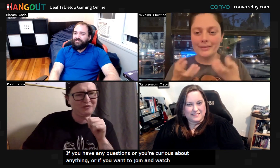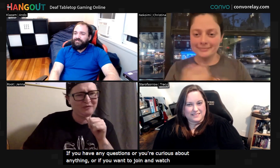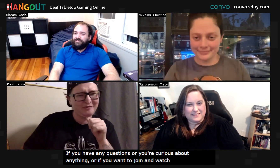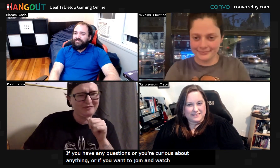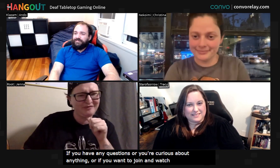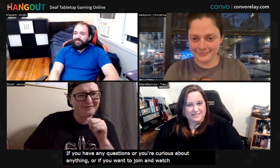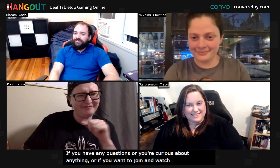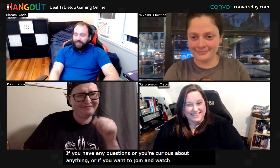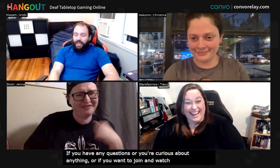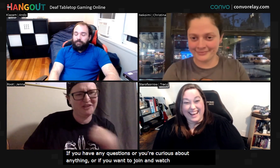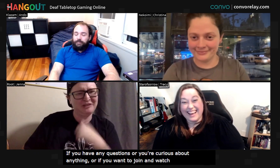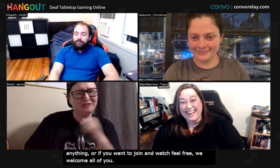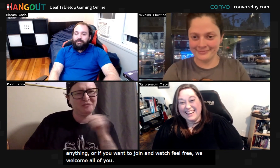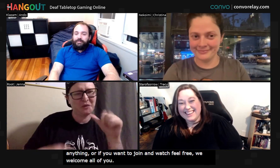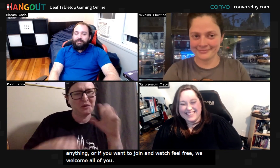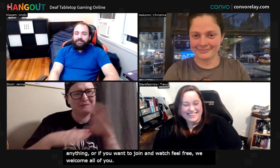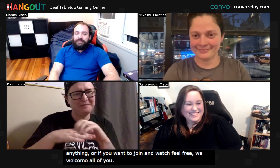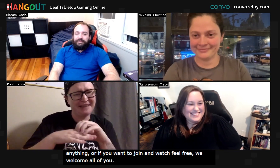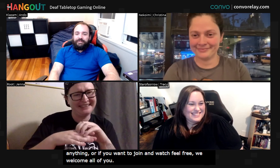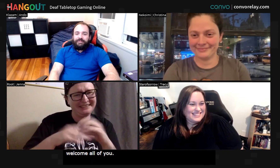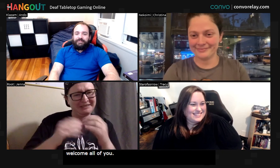And you can lurk all you want.